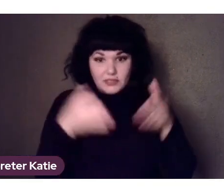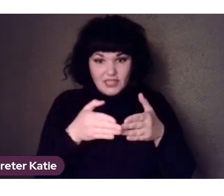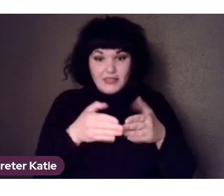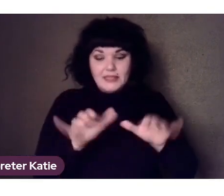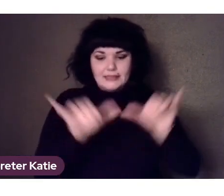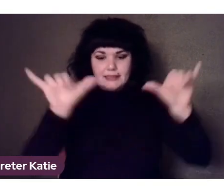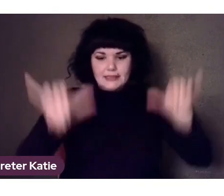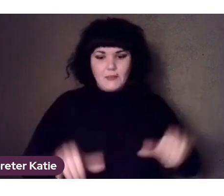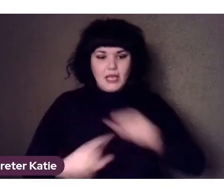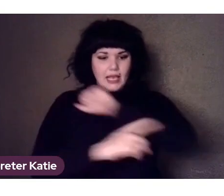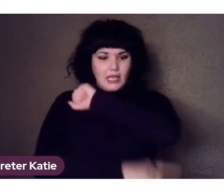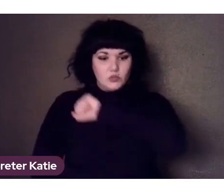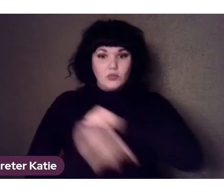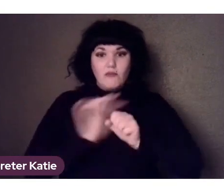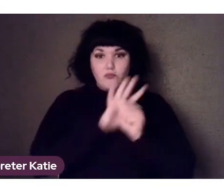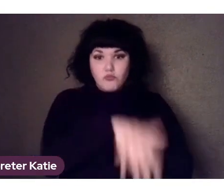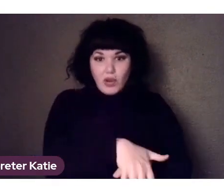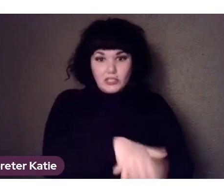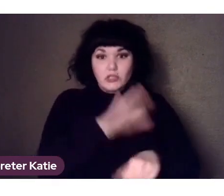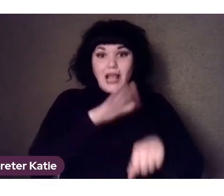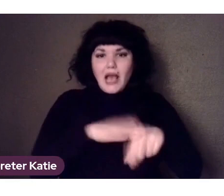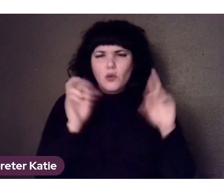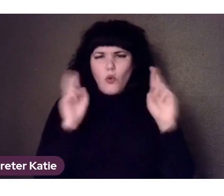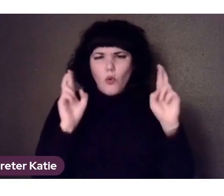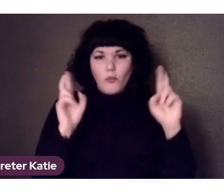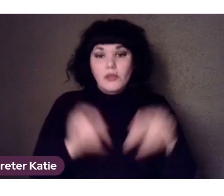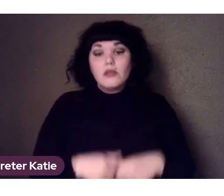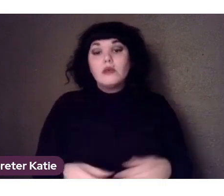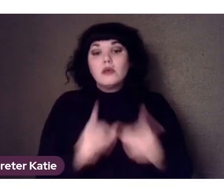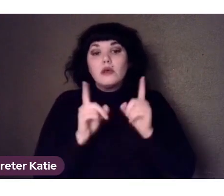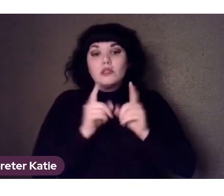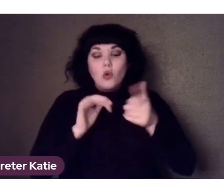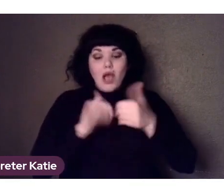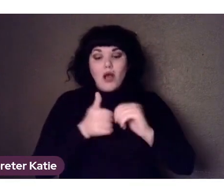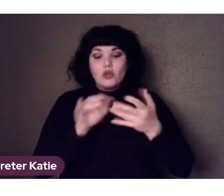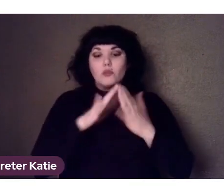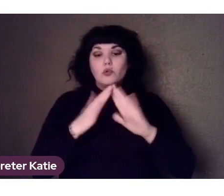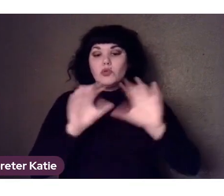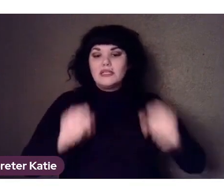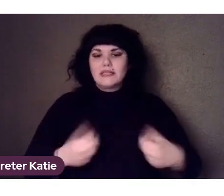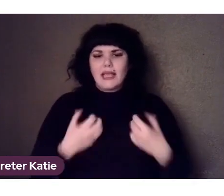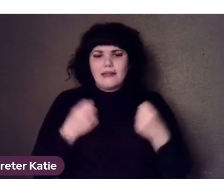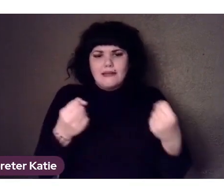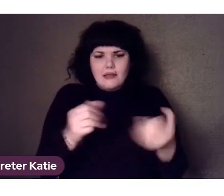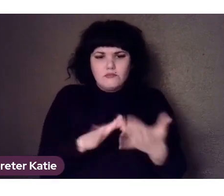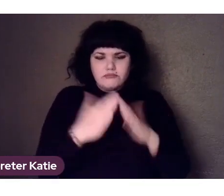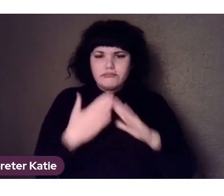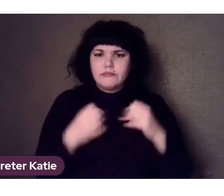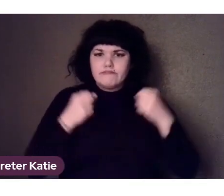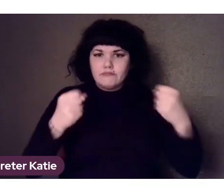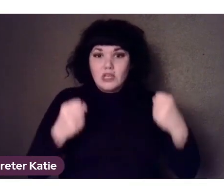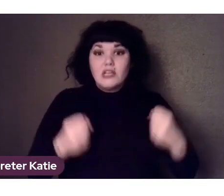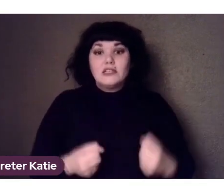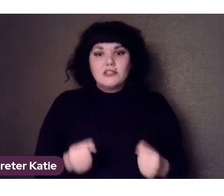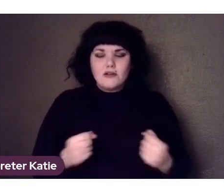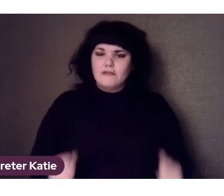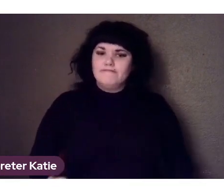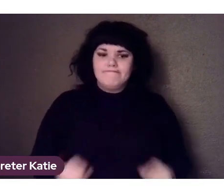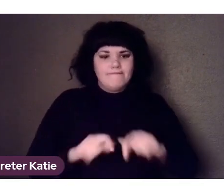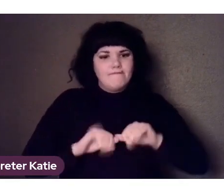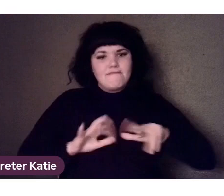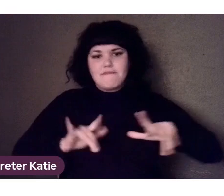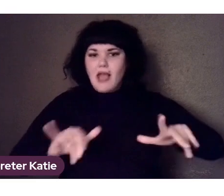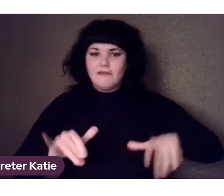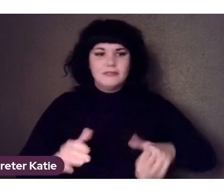oppression on hope, as well as how communities can heal and be restored to vibrant, healthy communities.